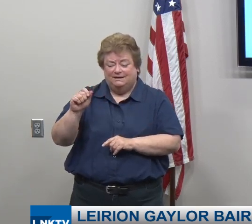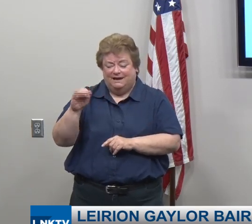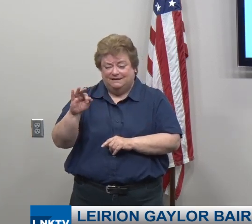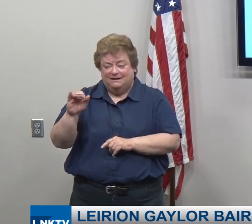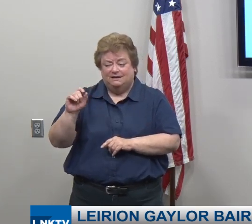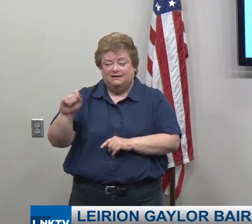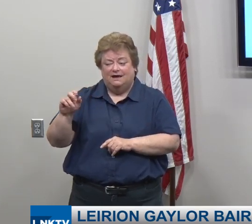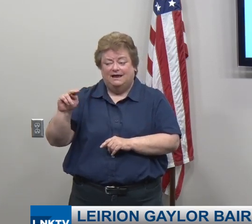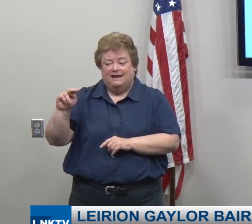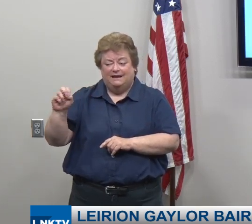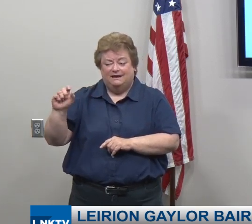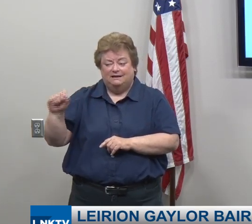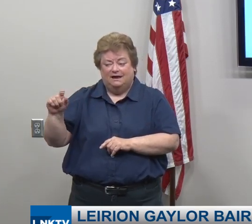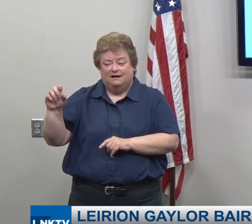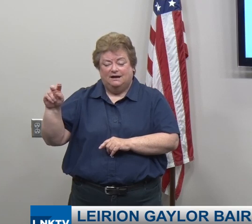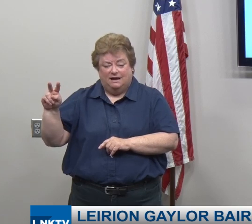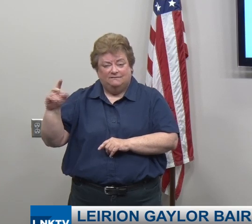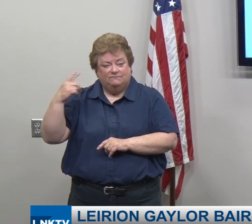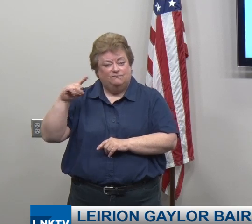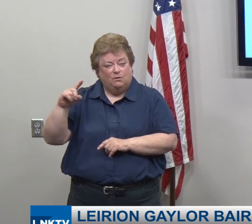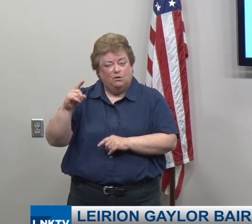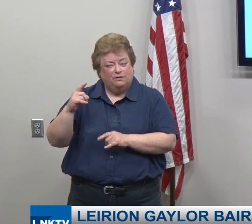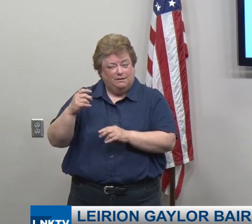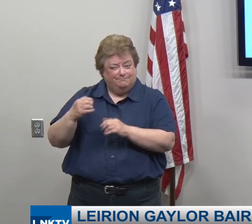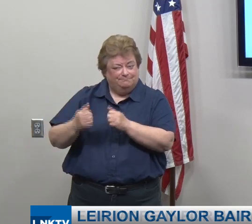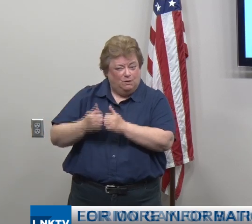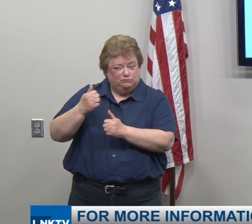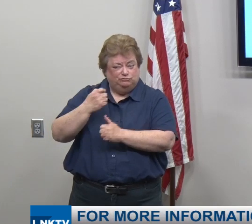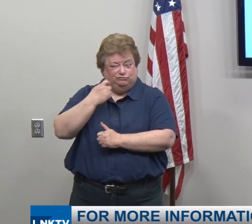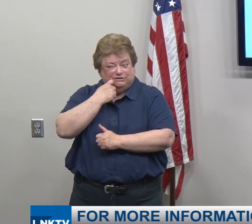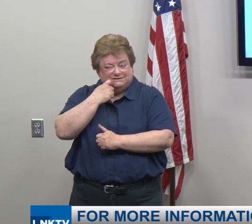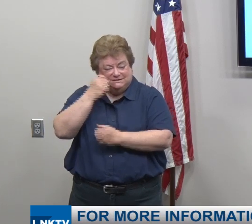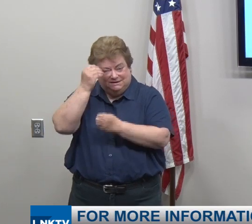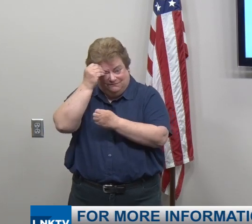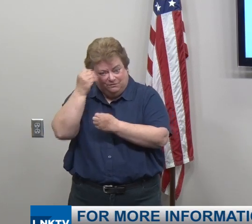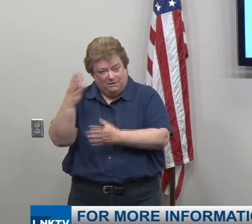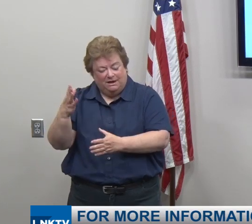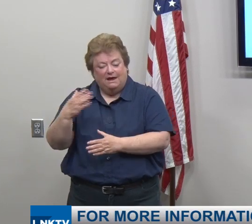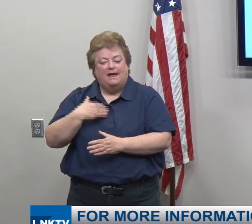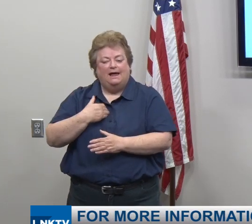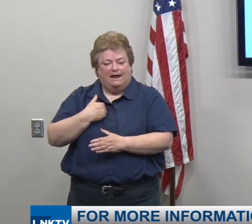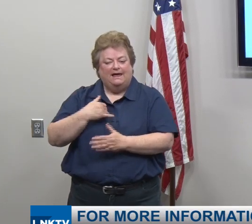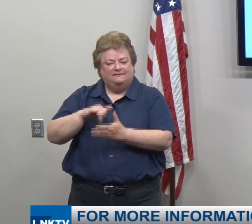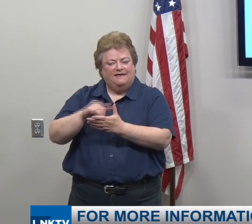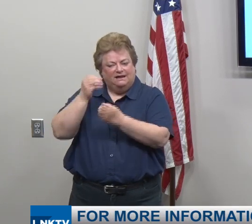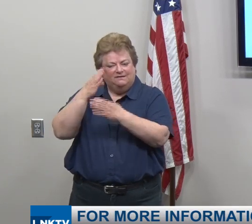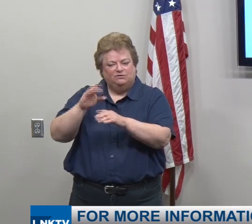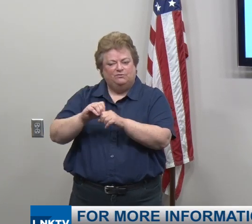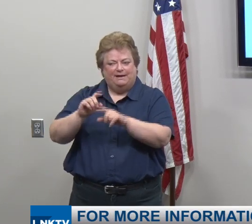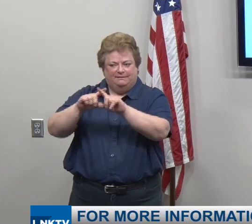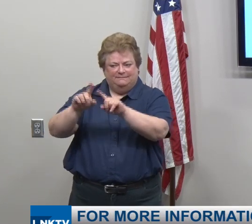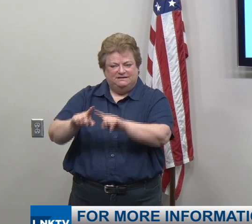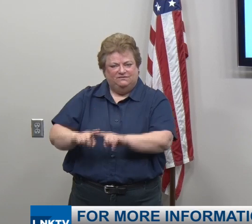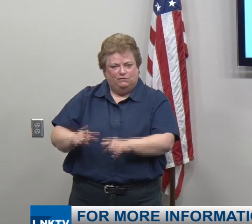covid19.lincoln.ne.gov for the latest information. That site does include information in multiple languages beyond English.